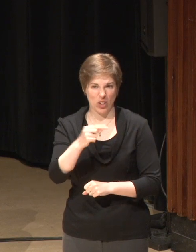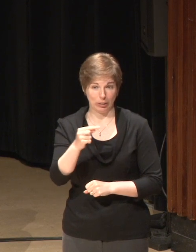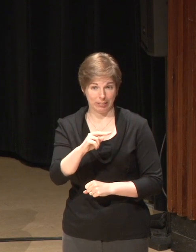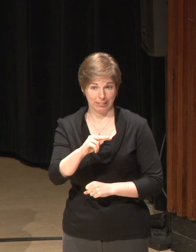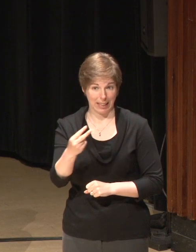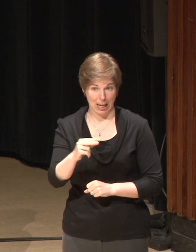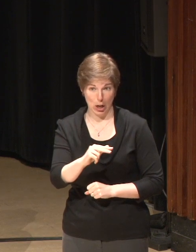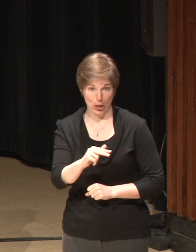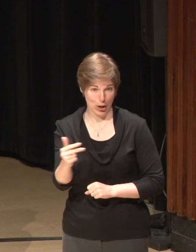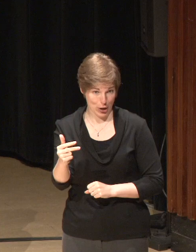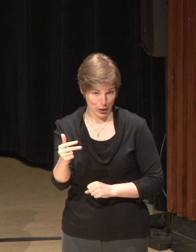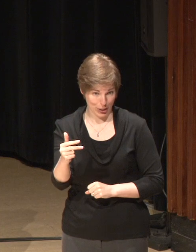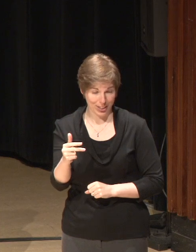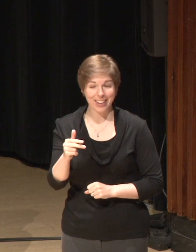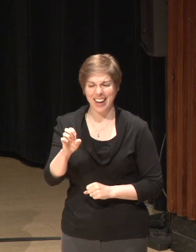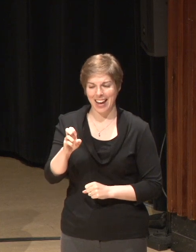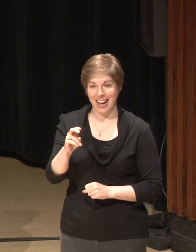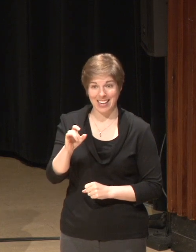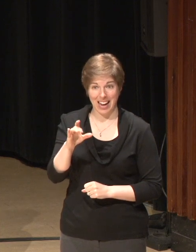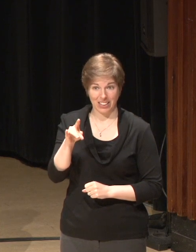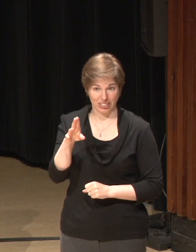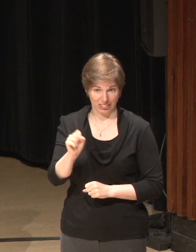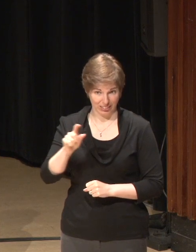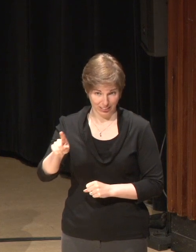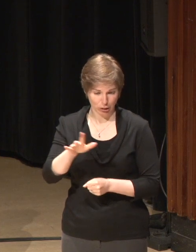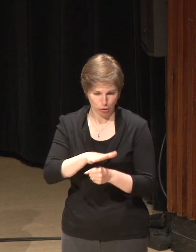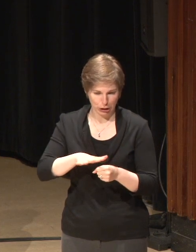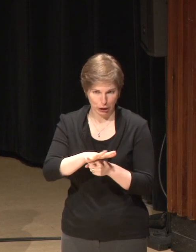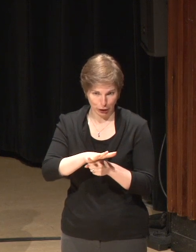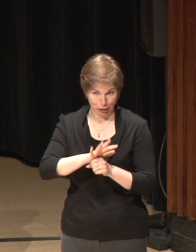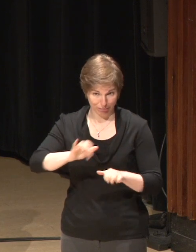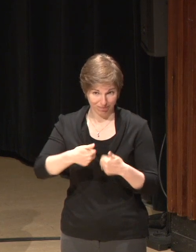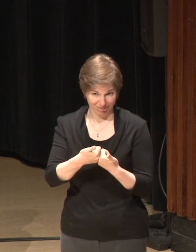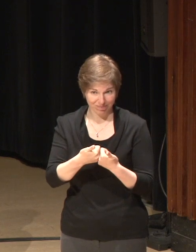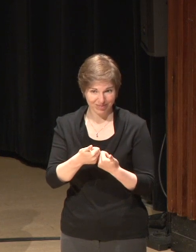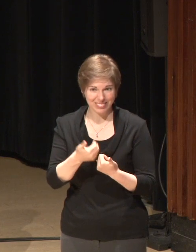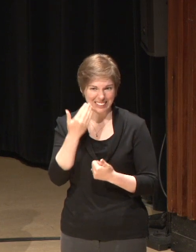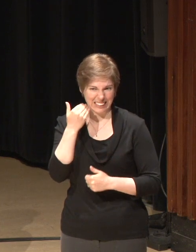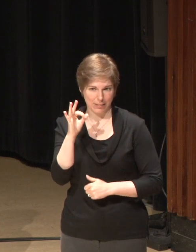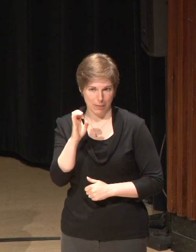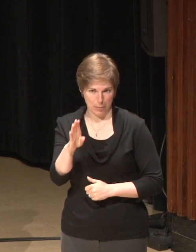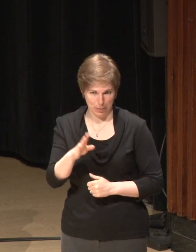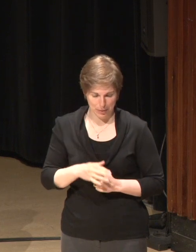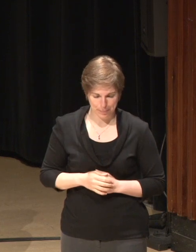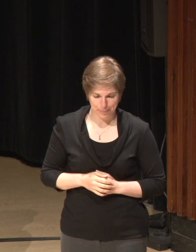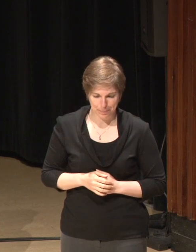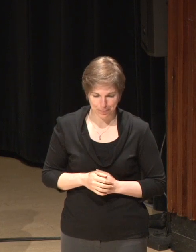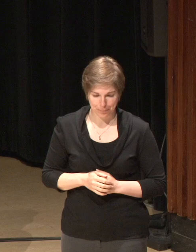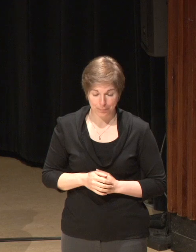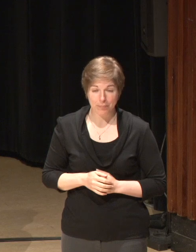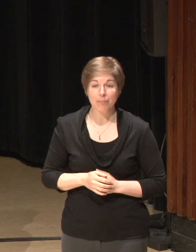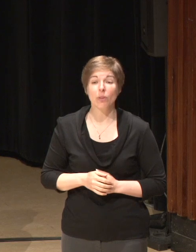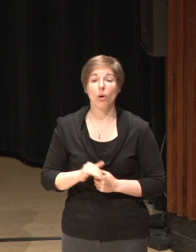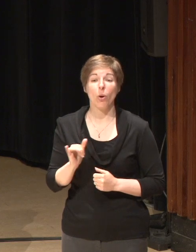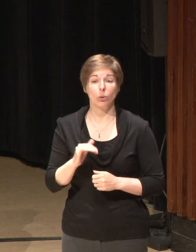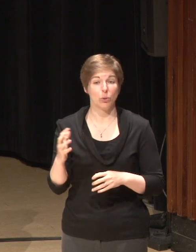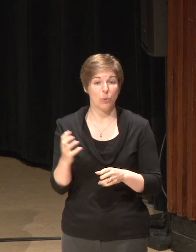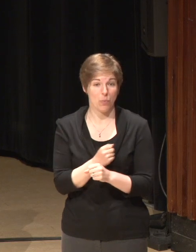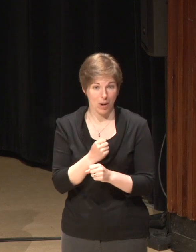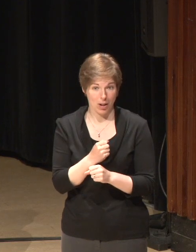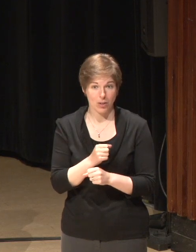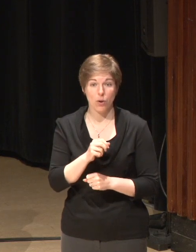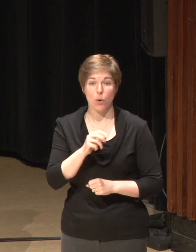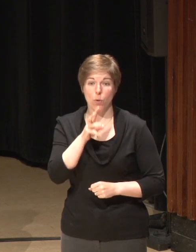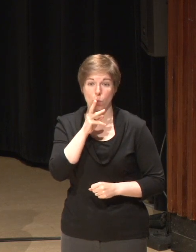place at their first ever Enactus Regionals in February. The awards also won NSC